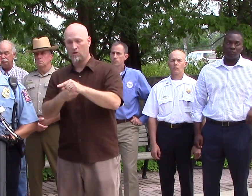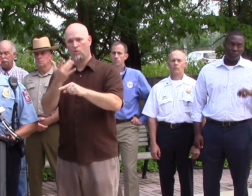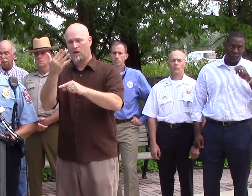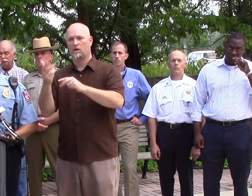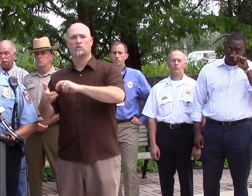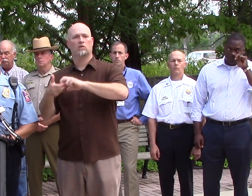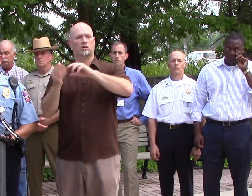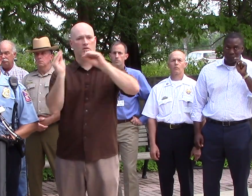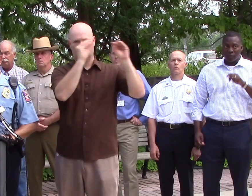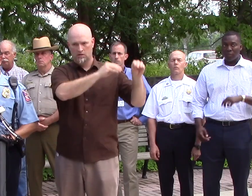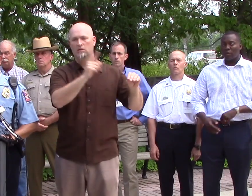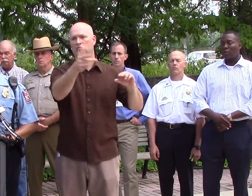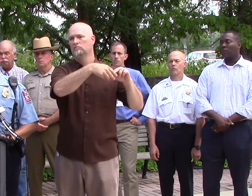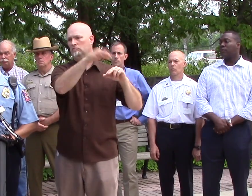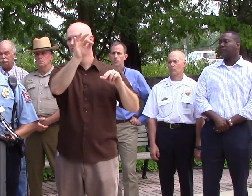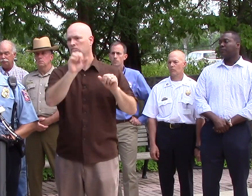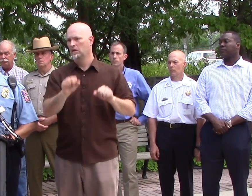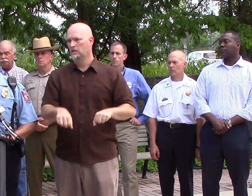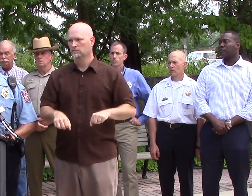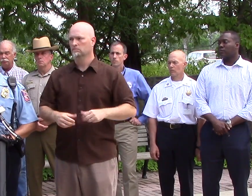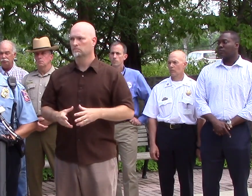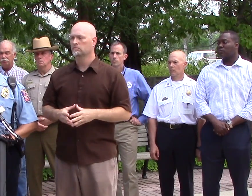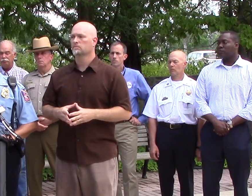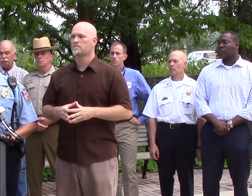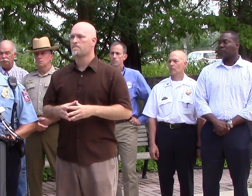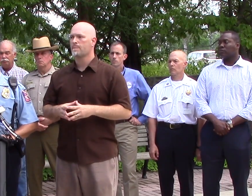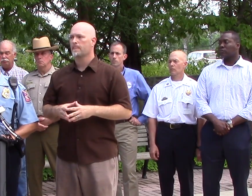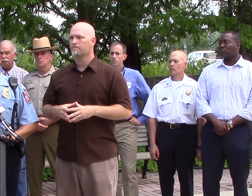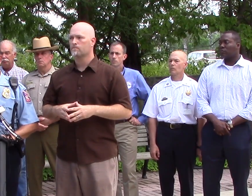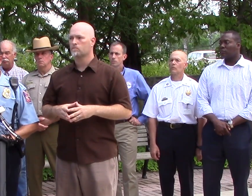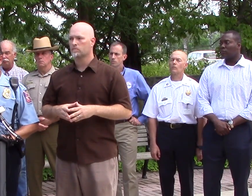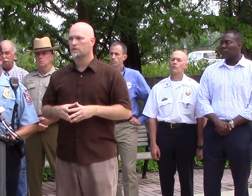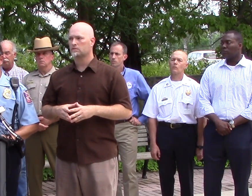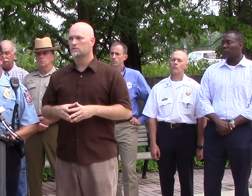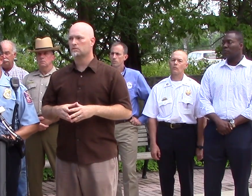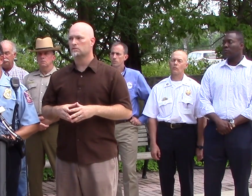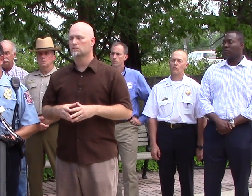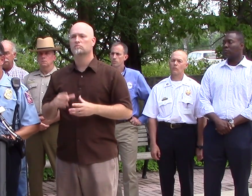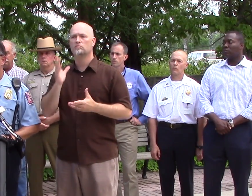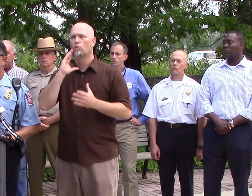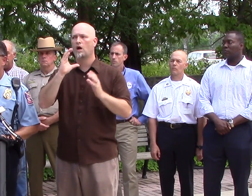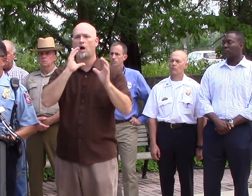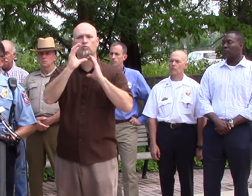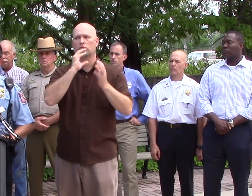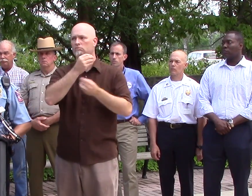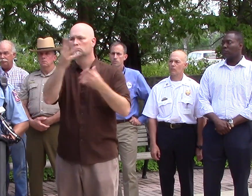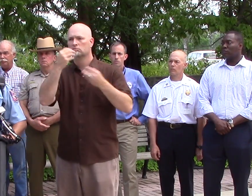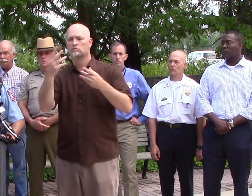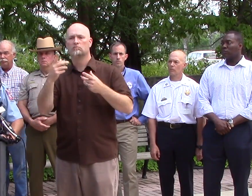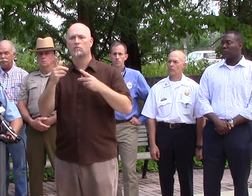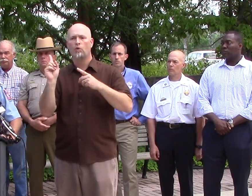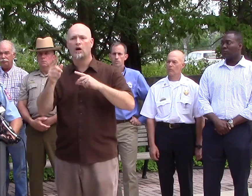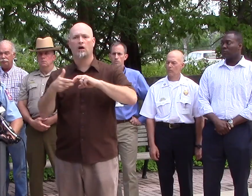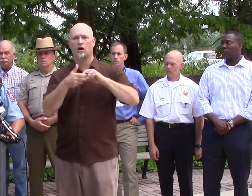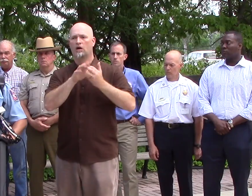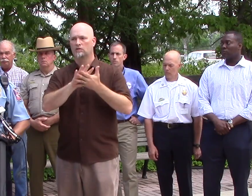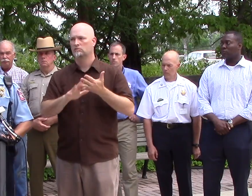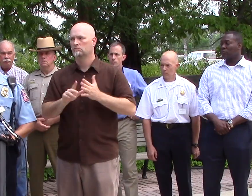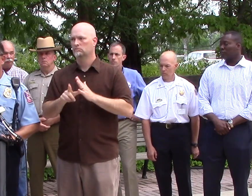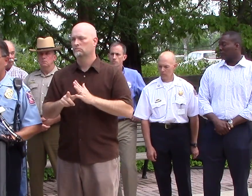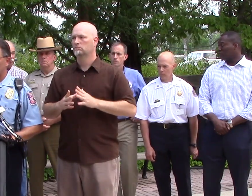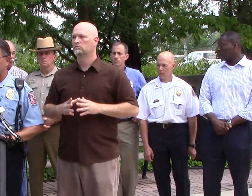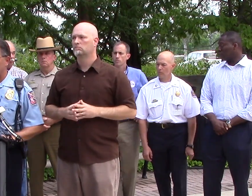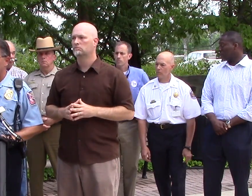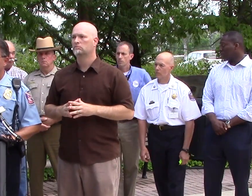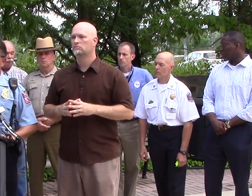the vehicles towed to that off-site location, we will pass that information along to you. At this time, I would like to introduce